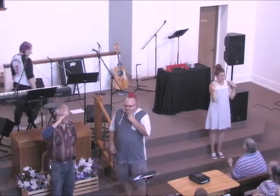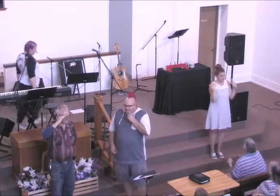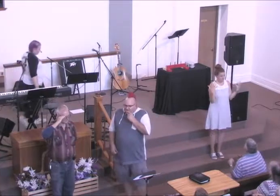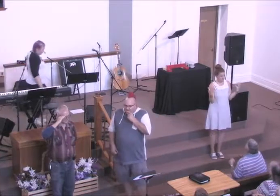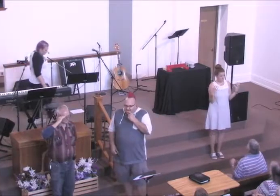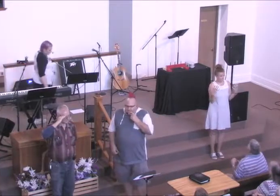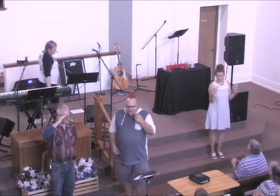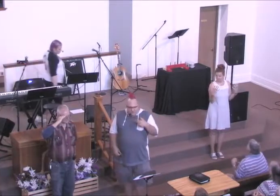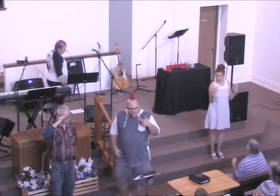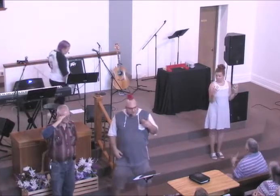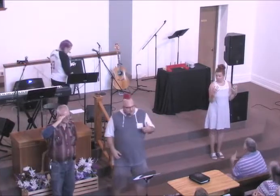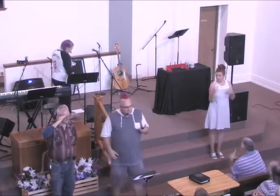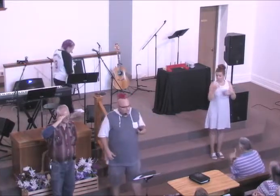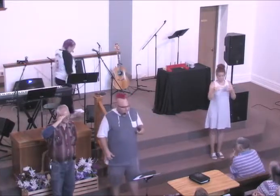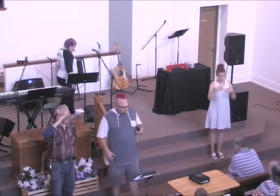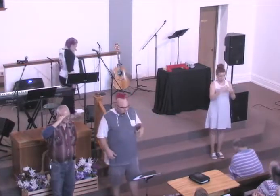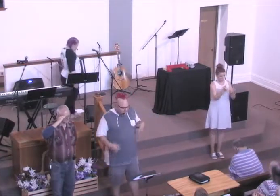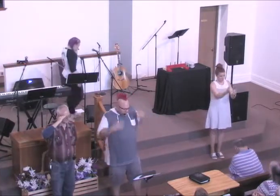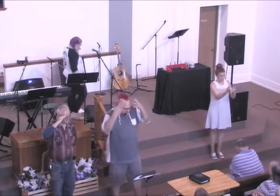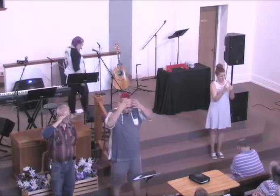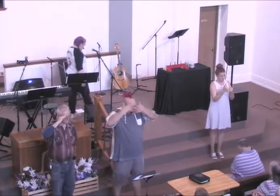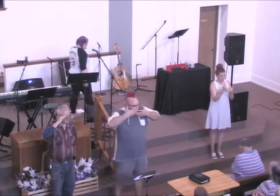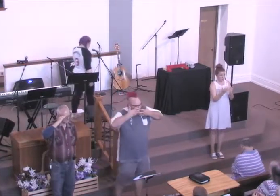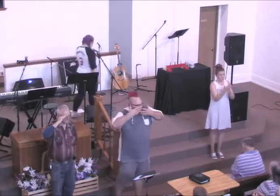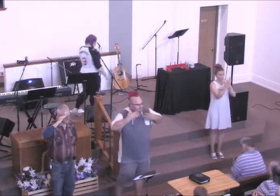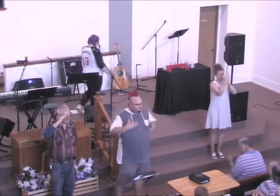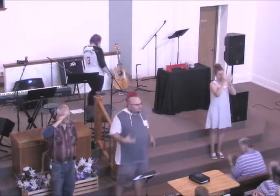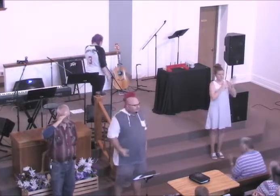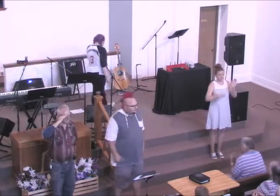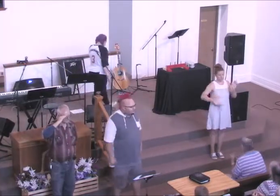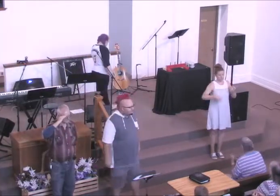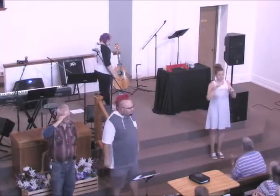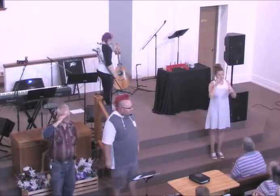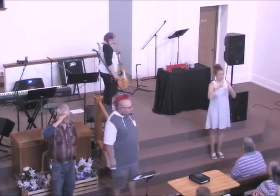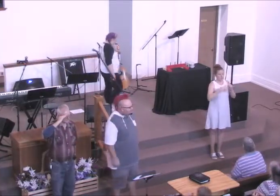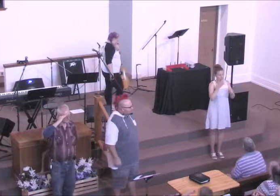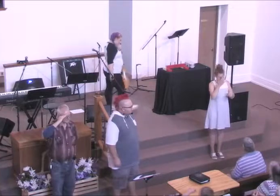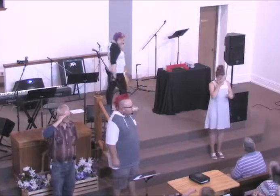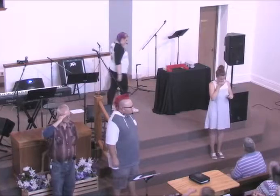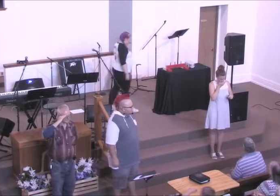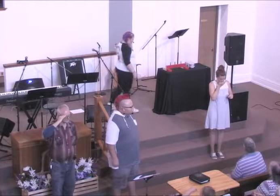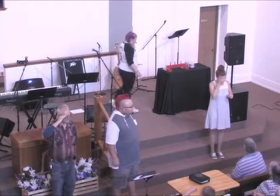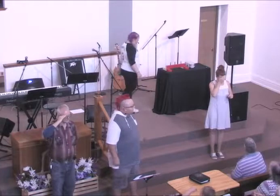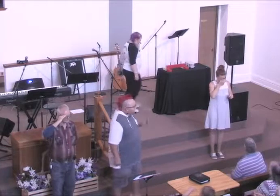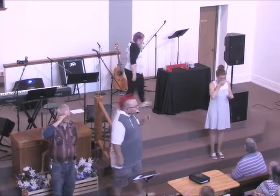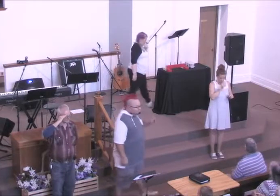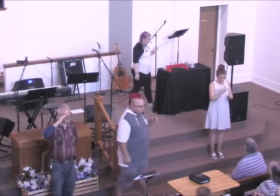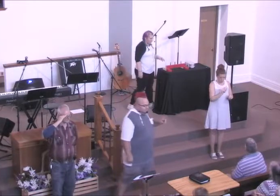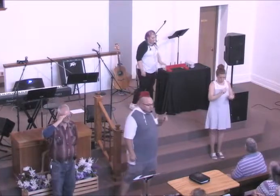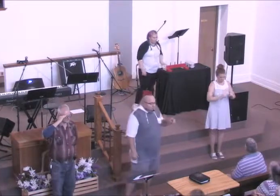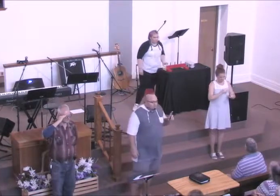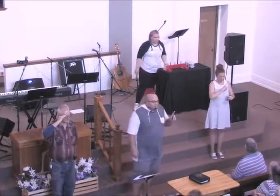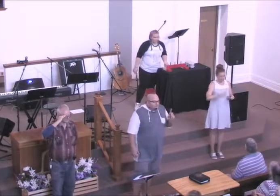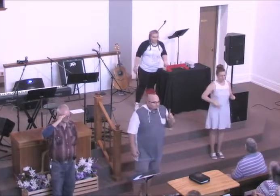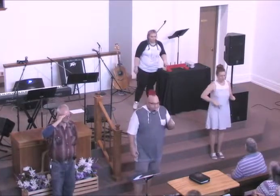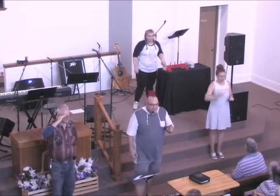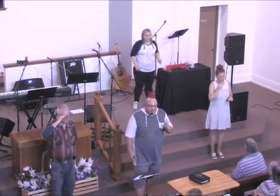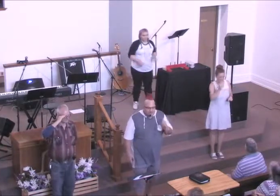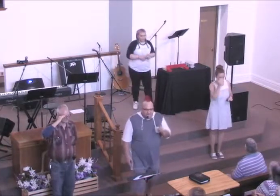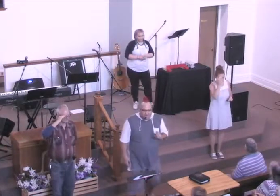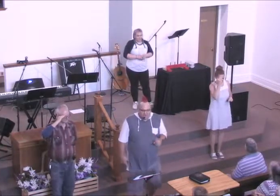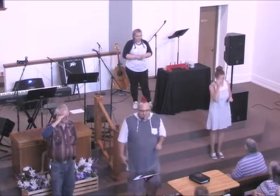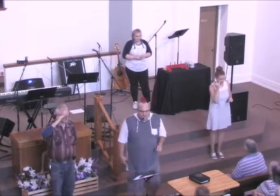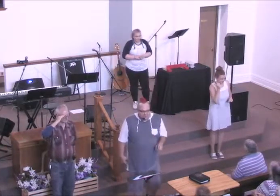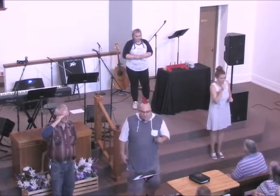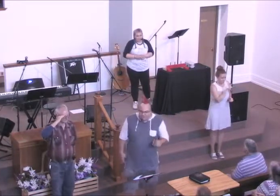story. When you would come into the presence of the King, you could not come in with your face shield down. Because the King wouldn't know if you were friend